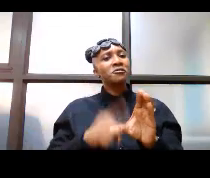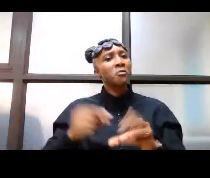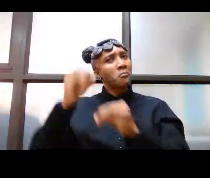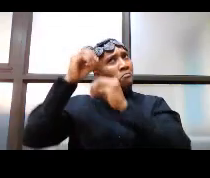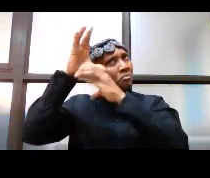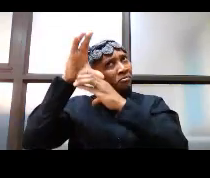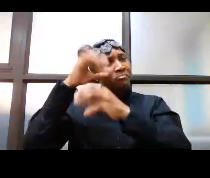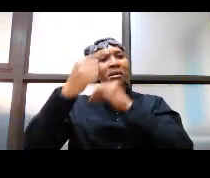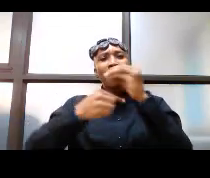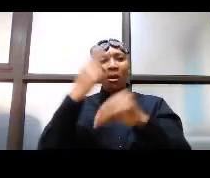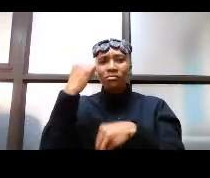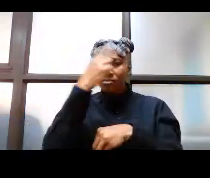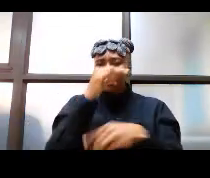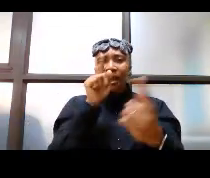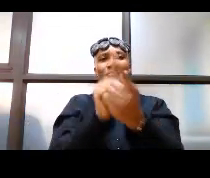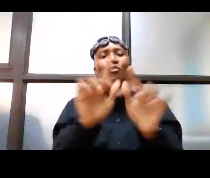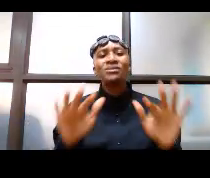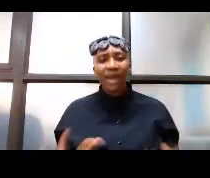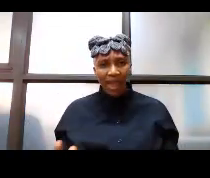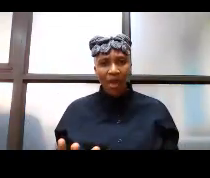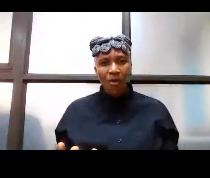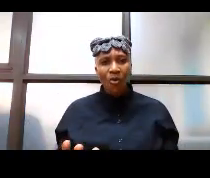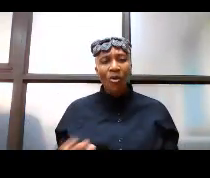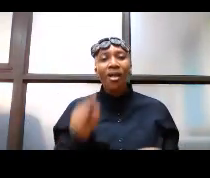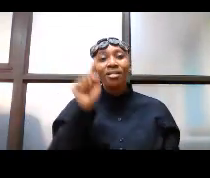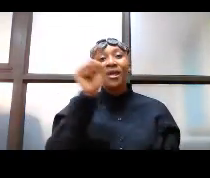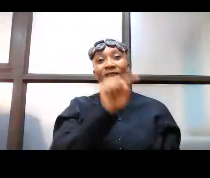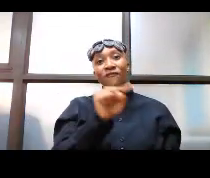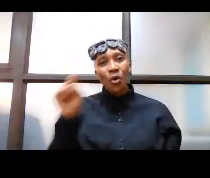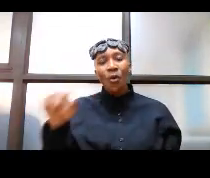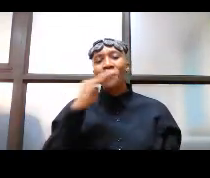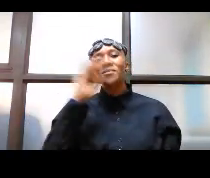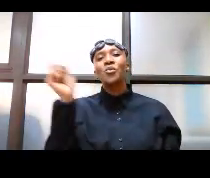blindness, therefore they would be able to